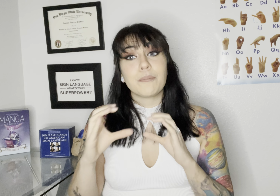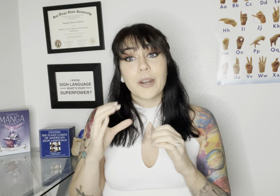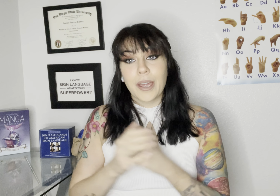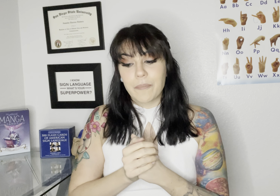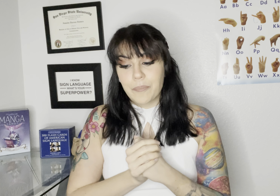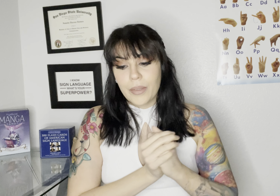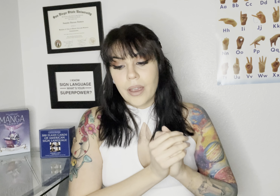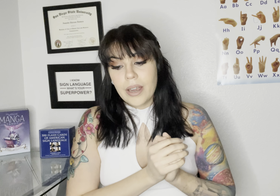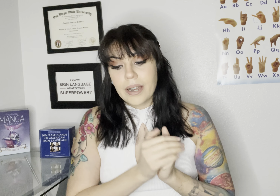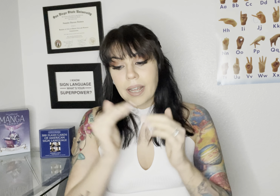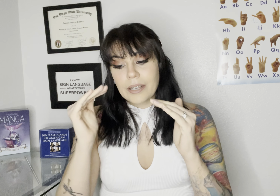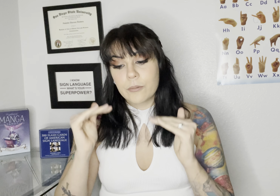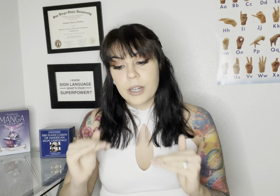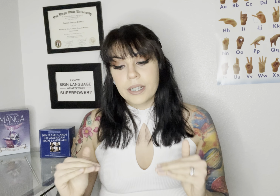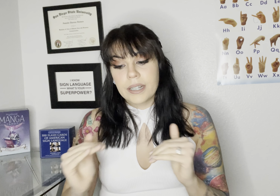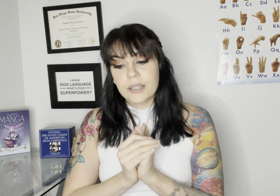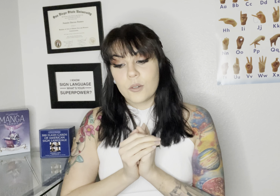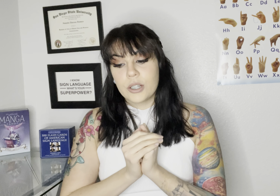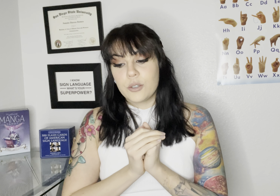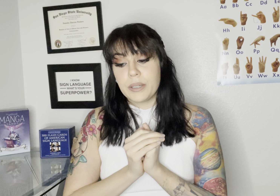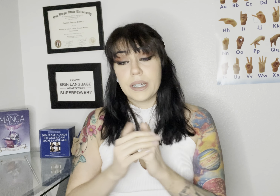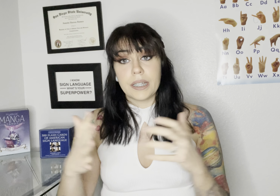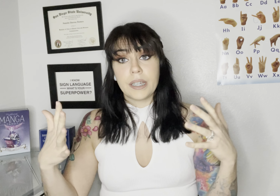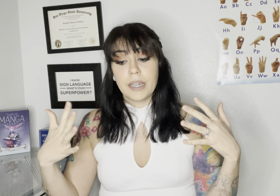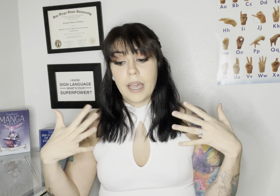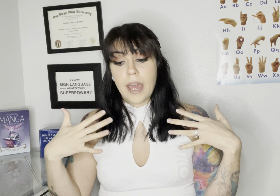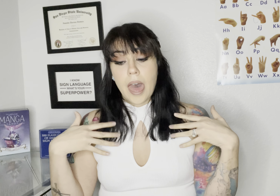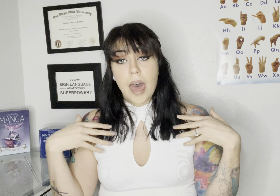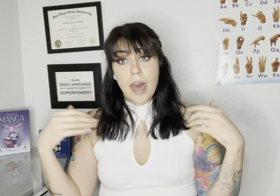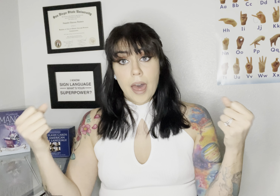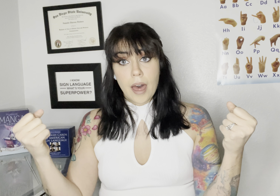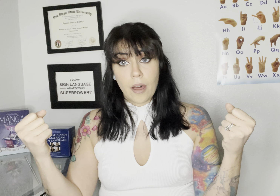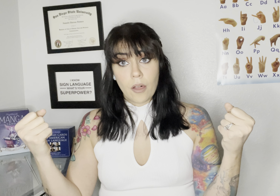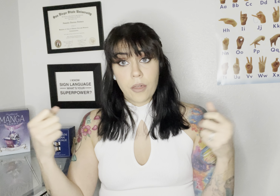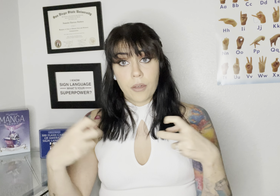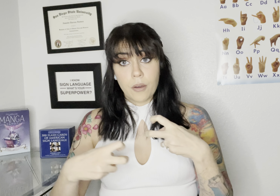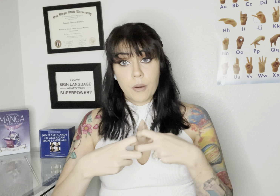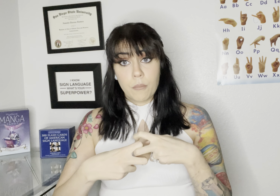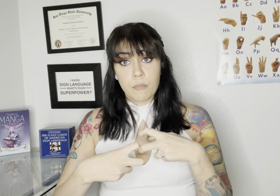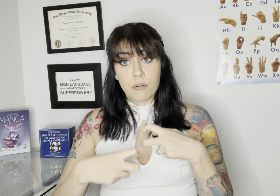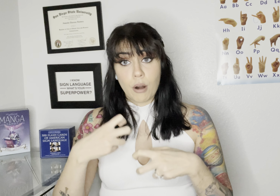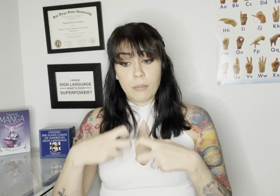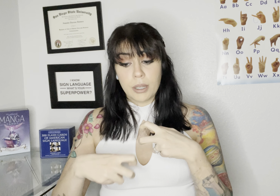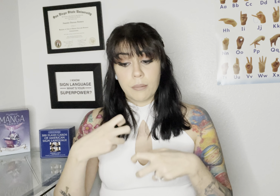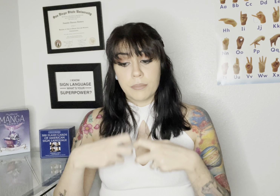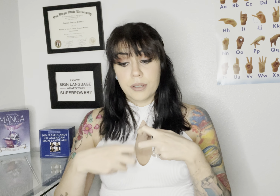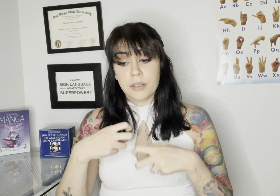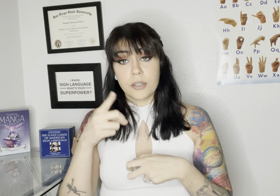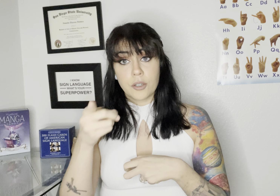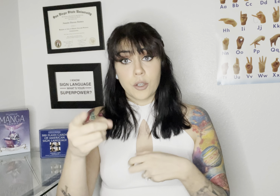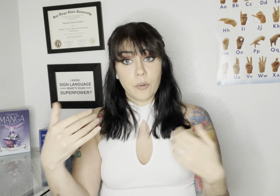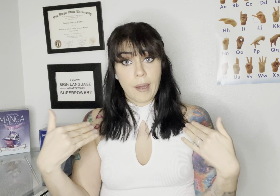communicate. Next one is going to be health problems you